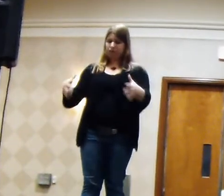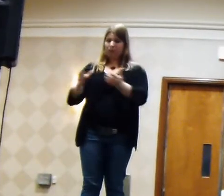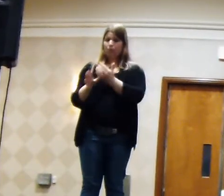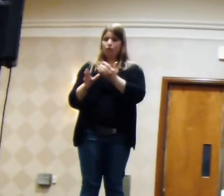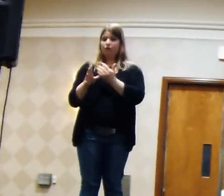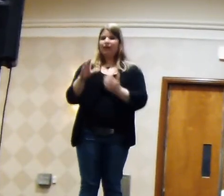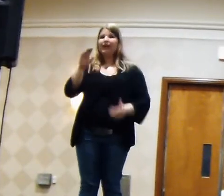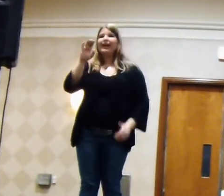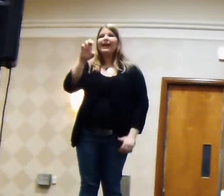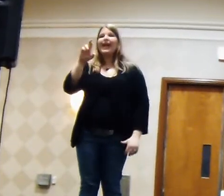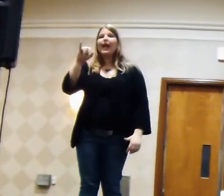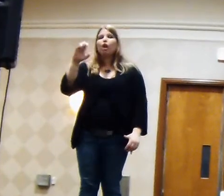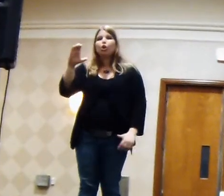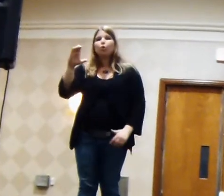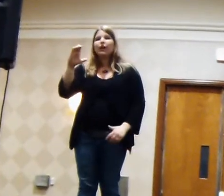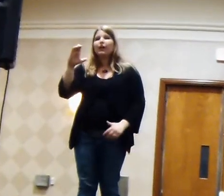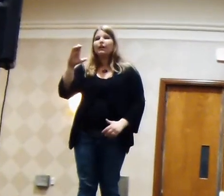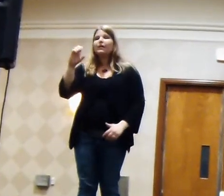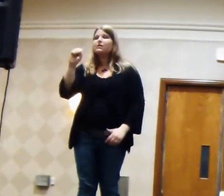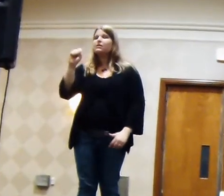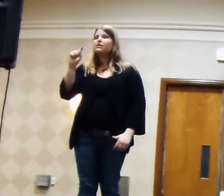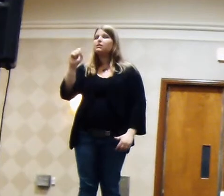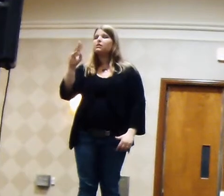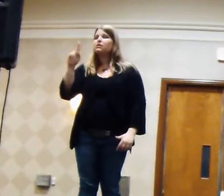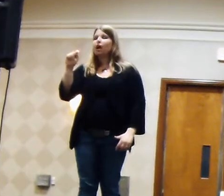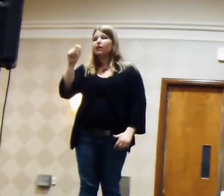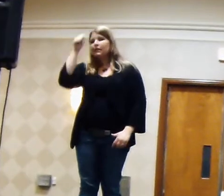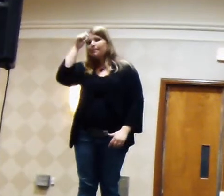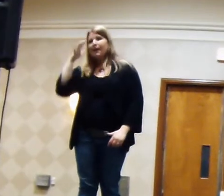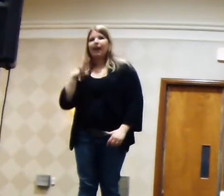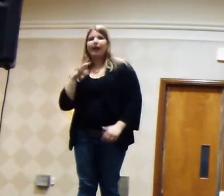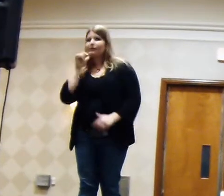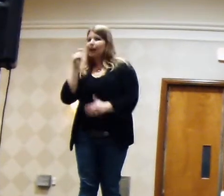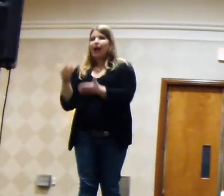stuntmen. So they had to somehow